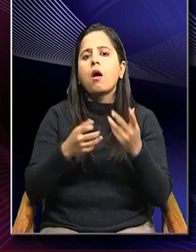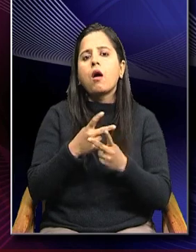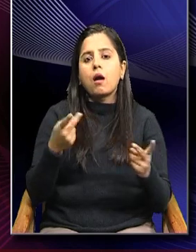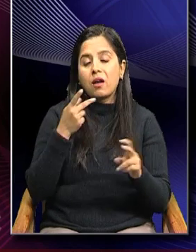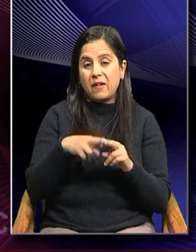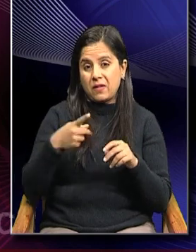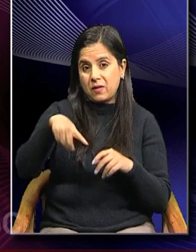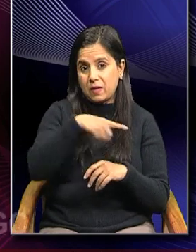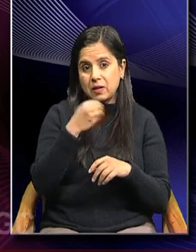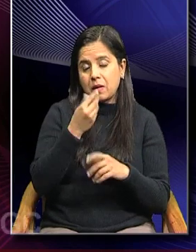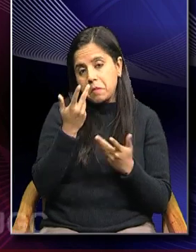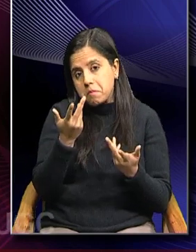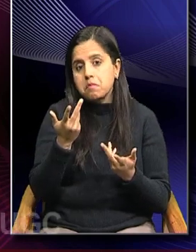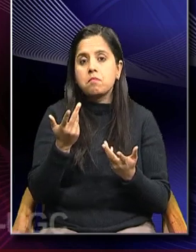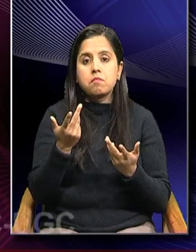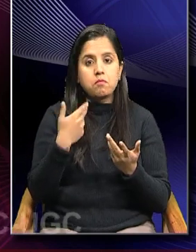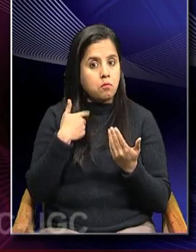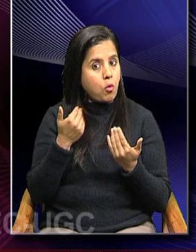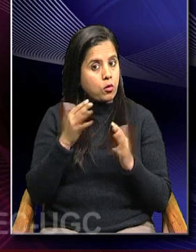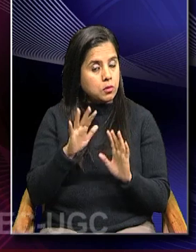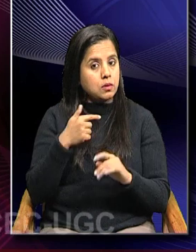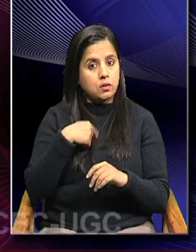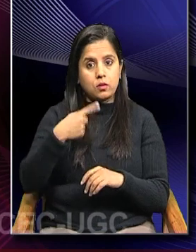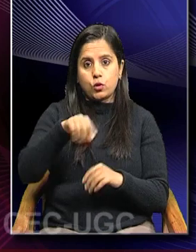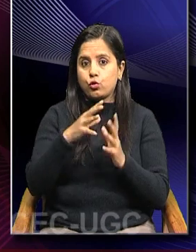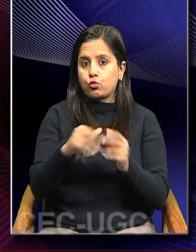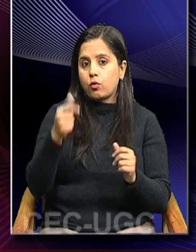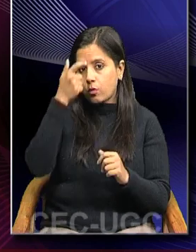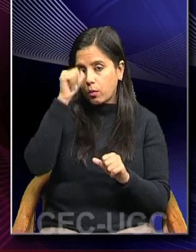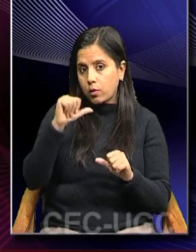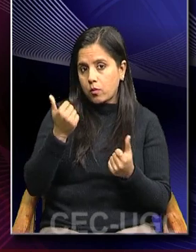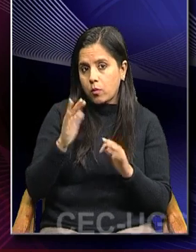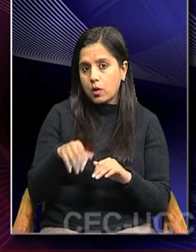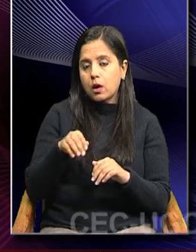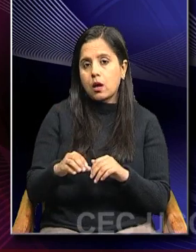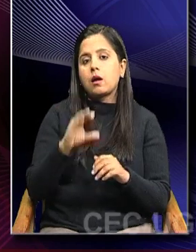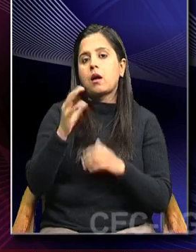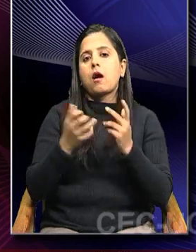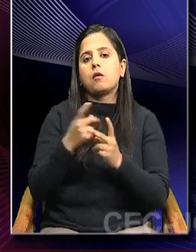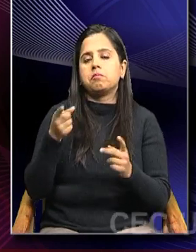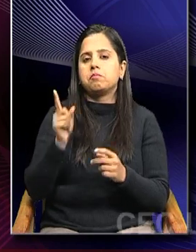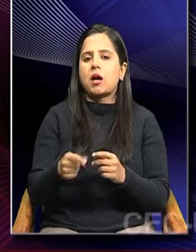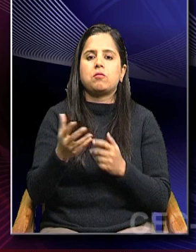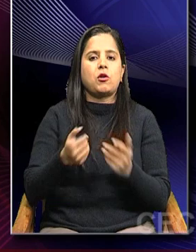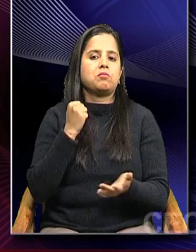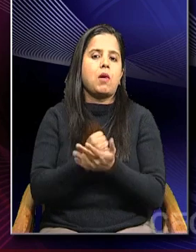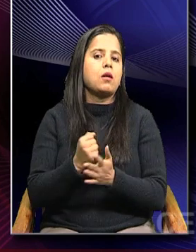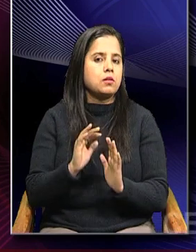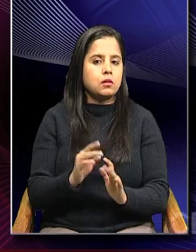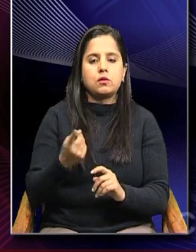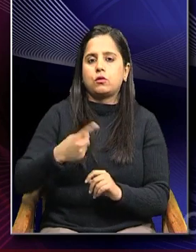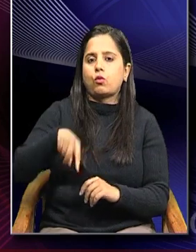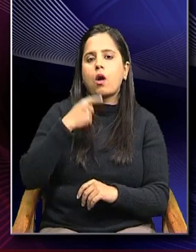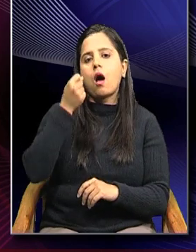we somehow, to some extent, we are able to solve those problems, of course customer is bound to buy our product. So we have